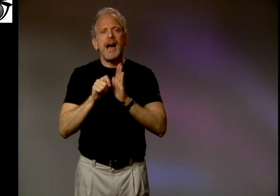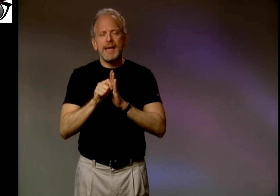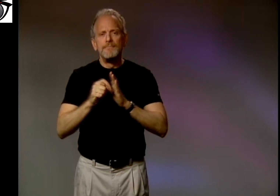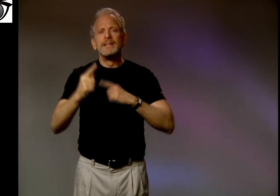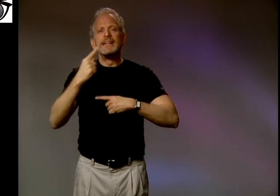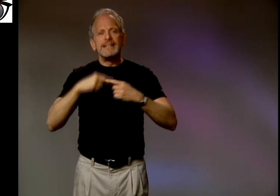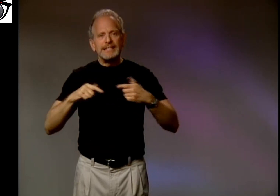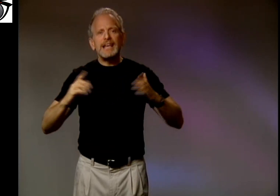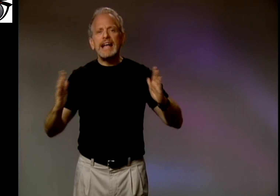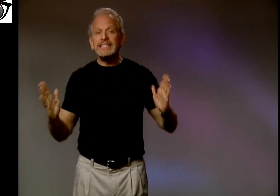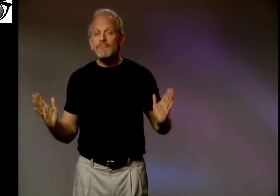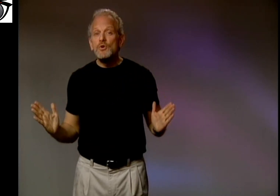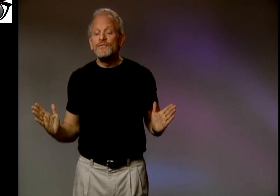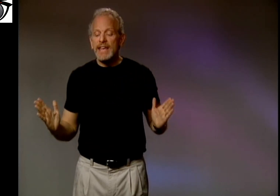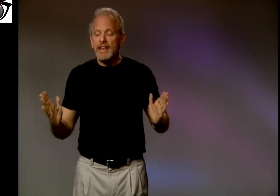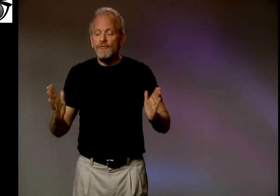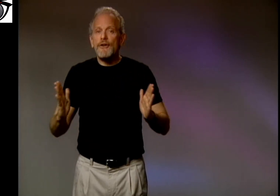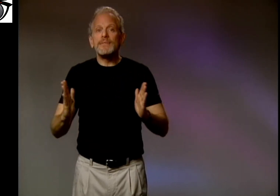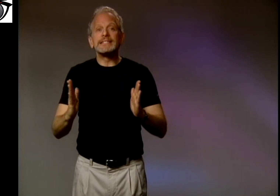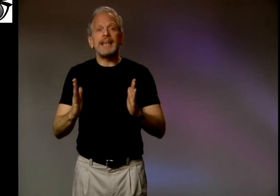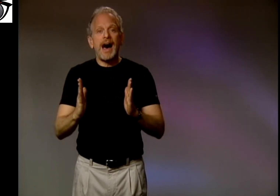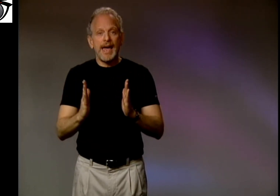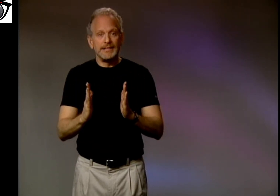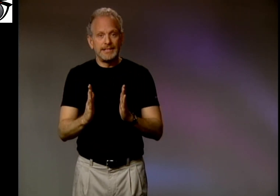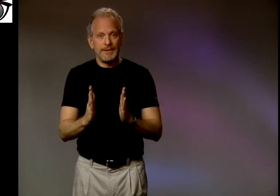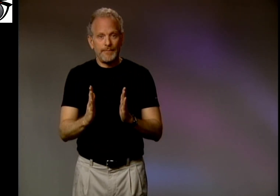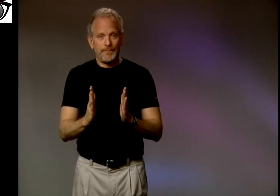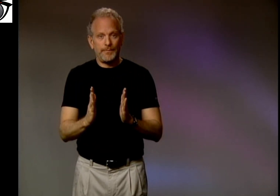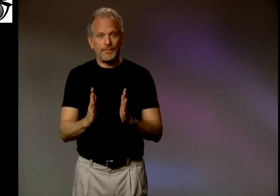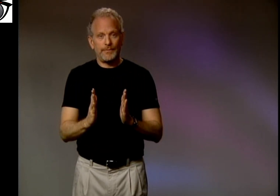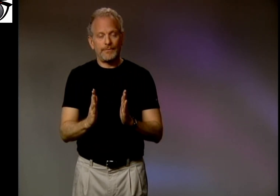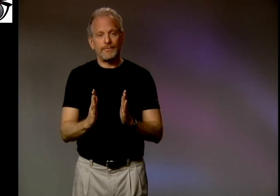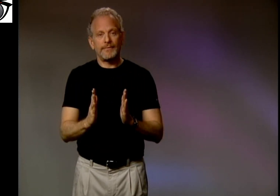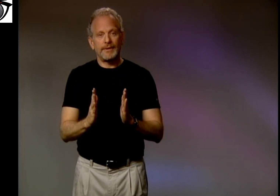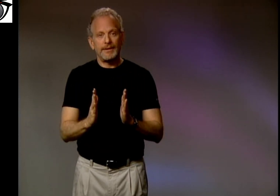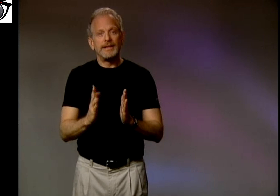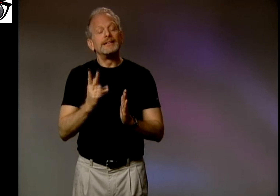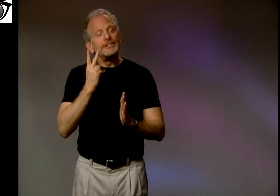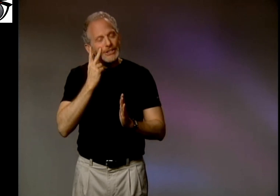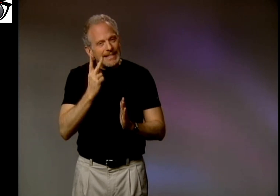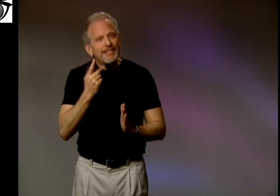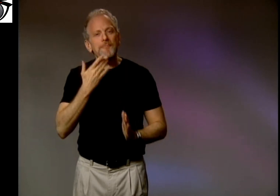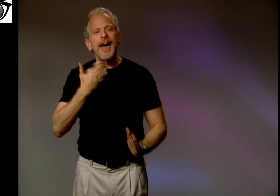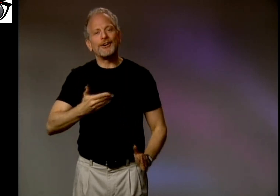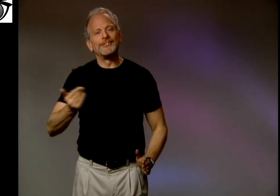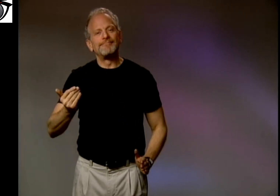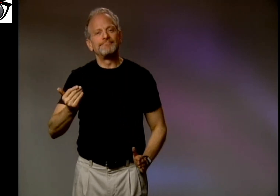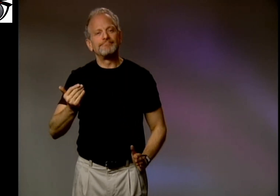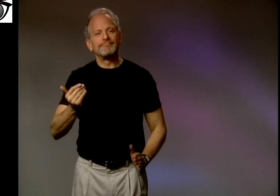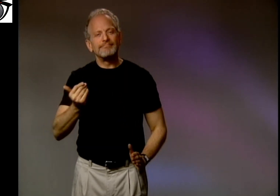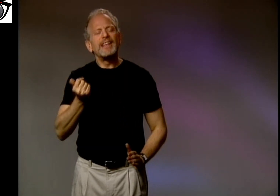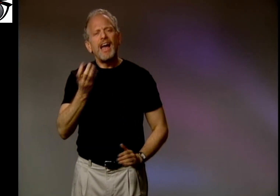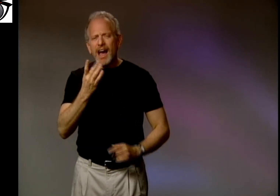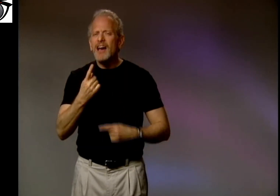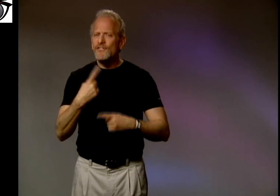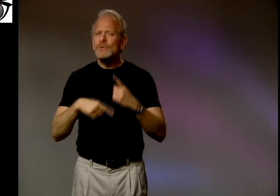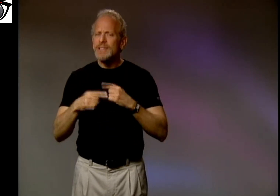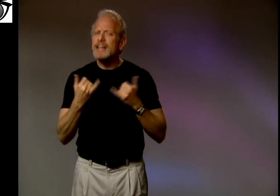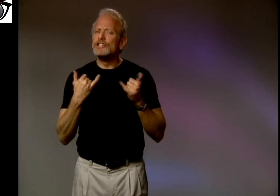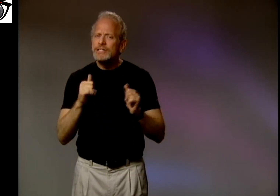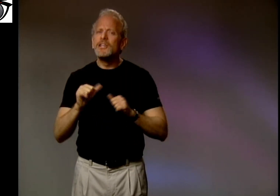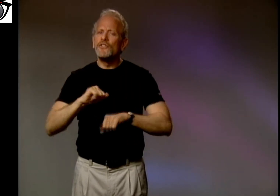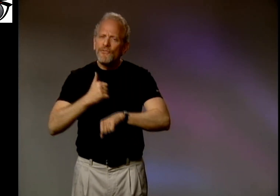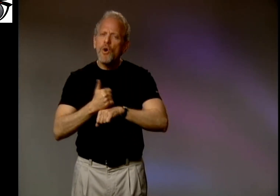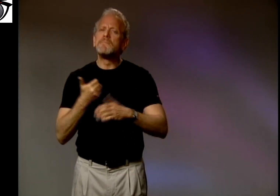Over time, signs have moved in from the sides to see them better. A